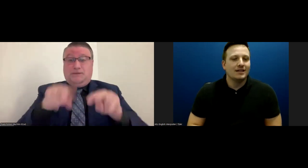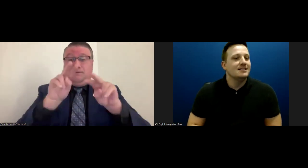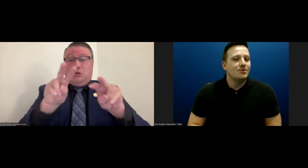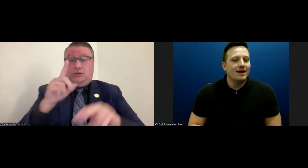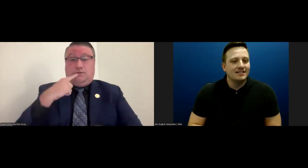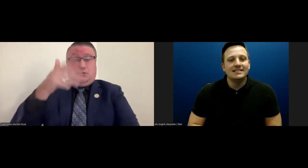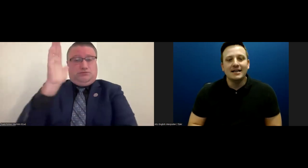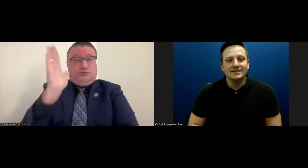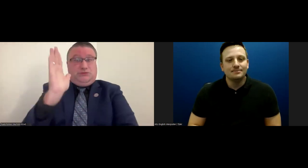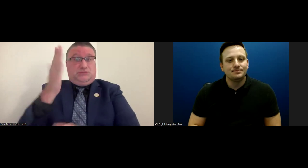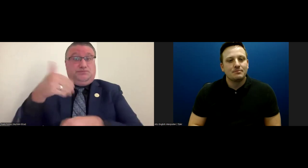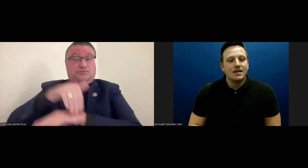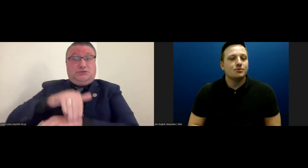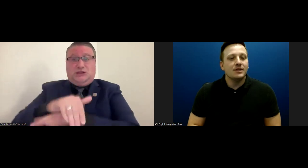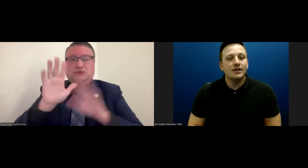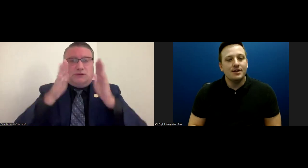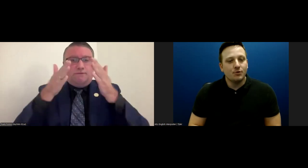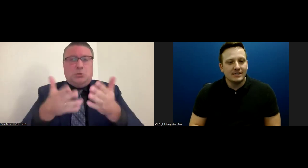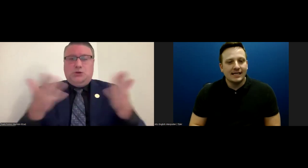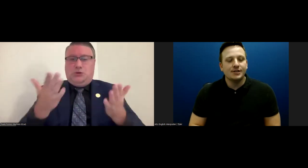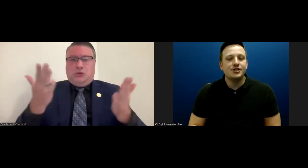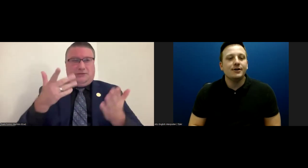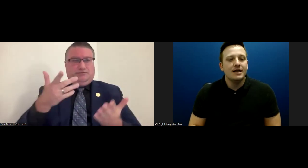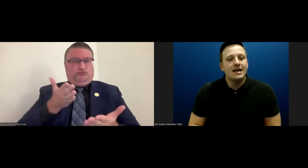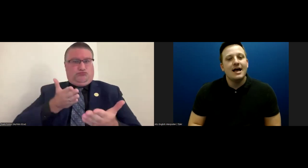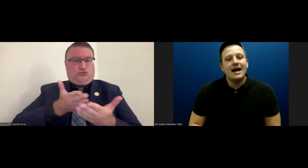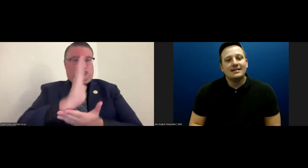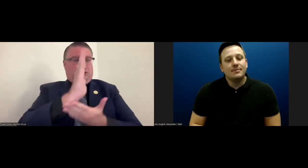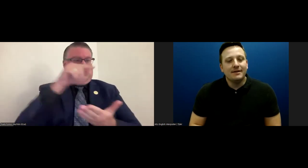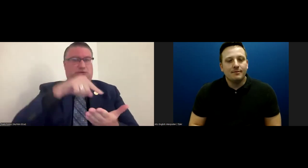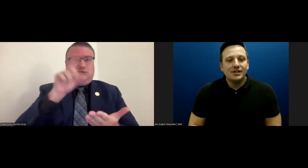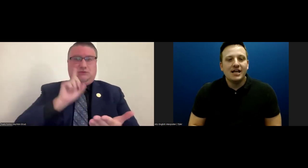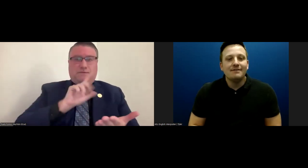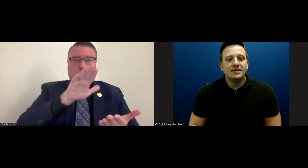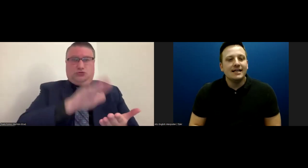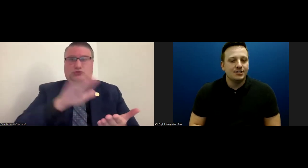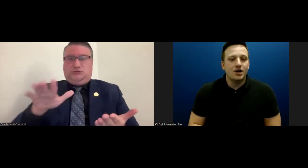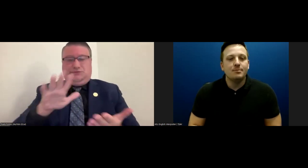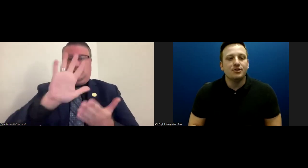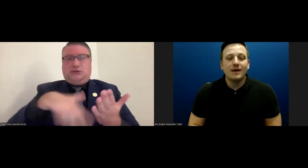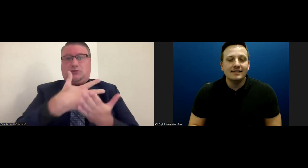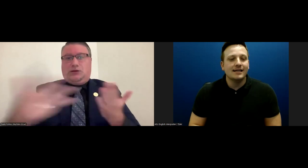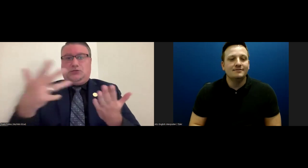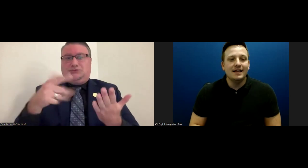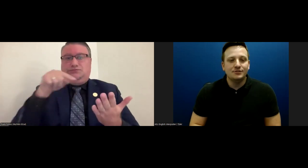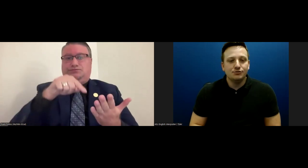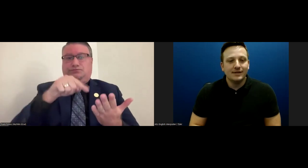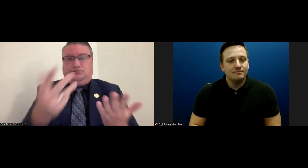that WFD does. So really looking forward to getting to share some of the information I have tonight to talk about the rights of deaf children